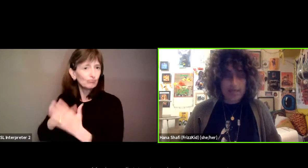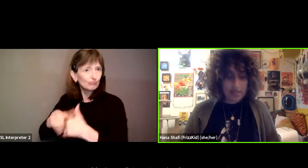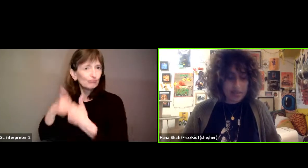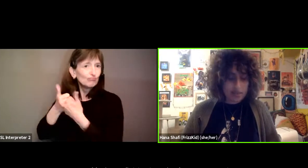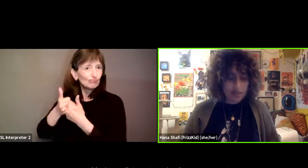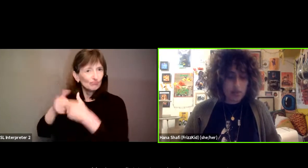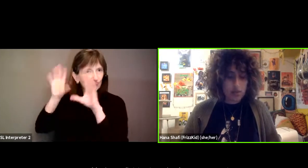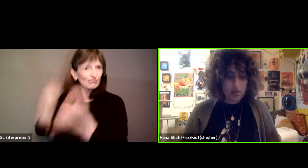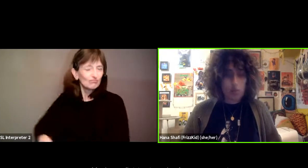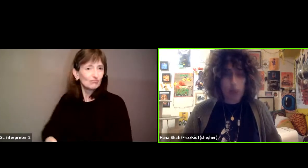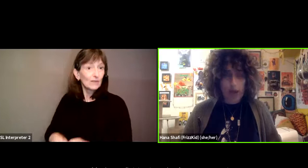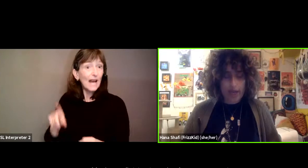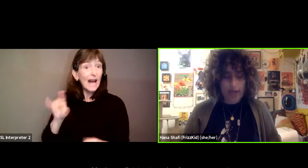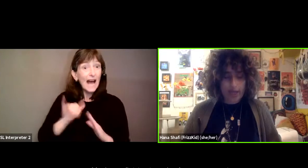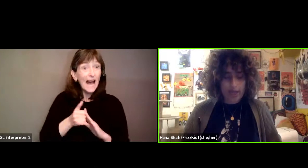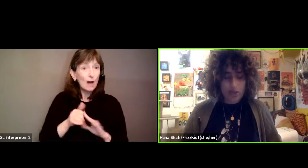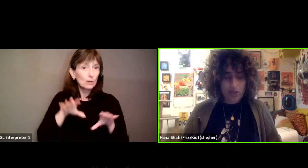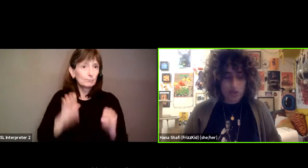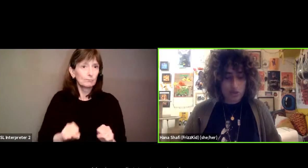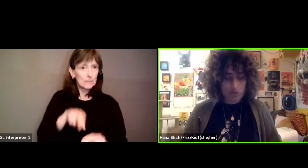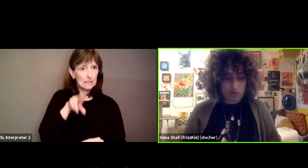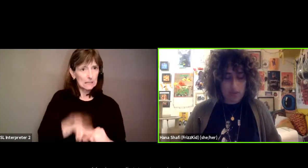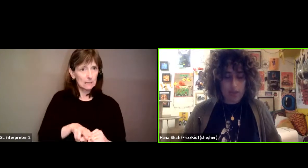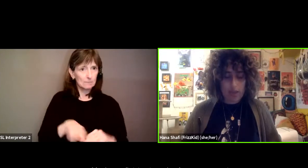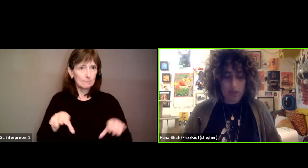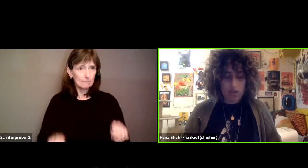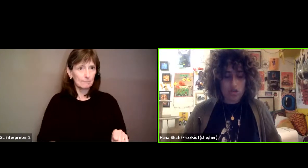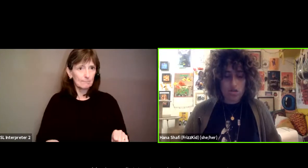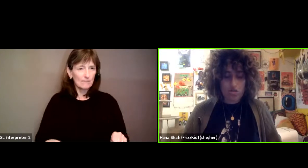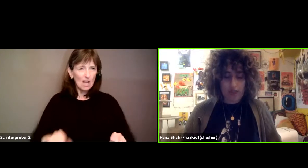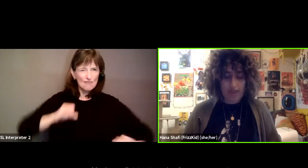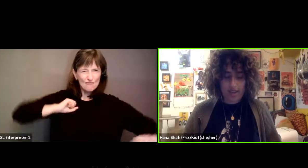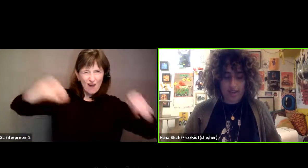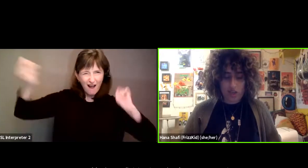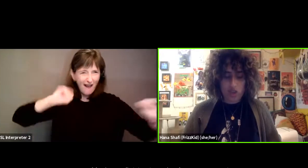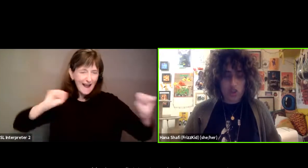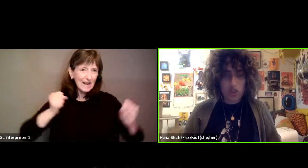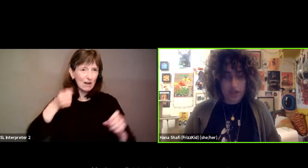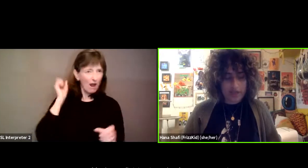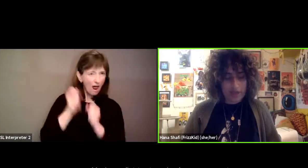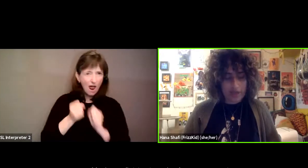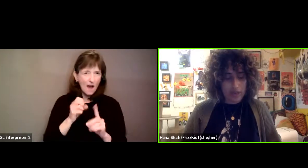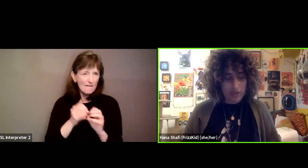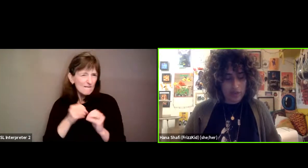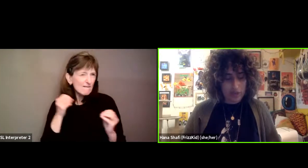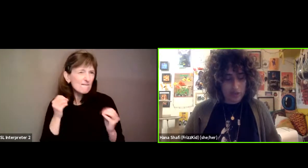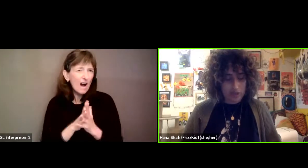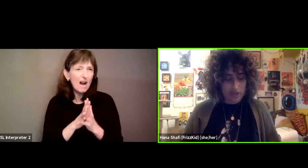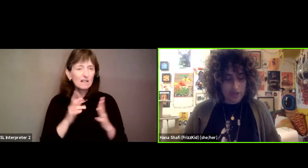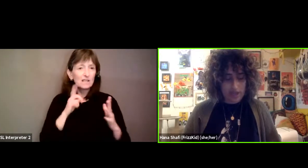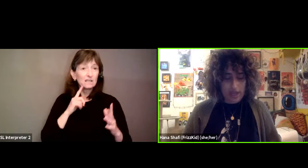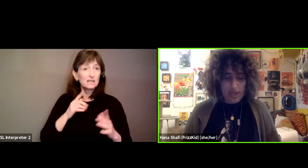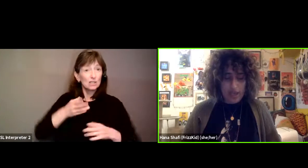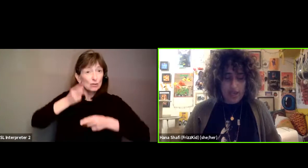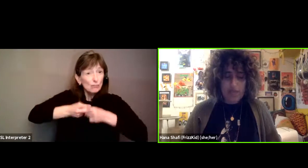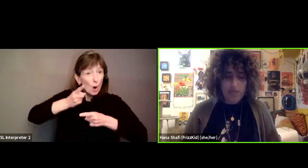via sit-ins, rioting, screaming, striking, shutting down